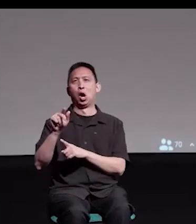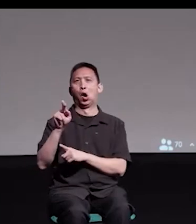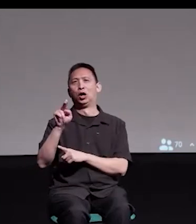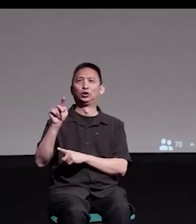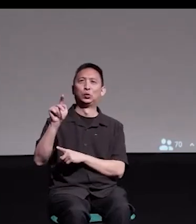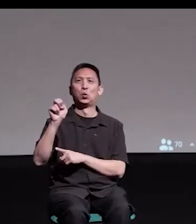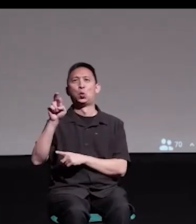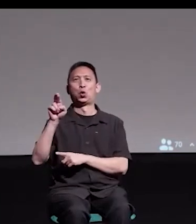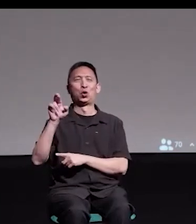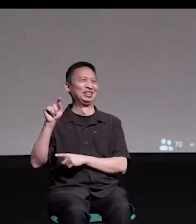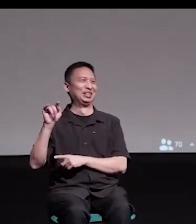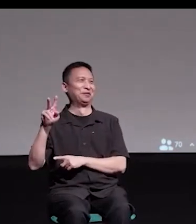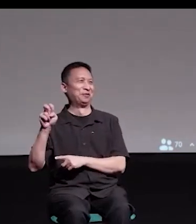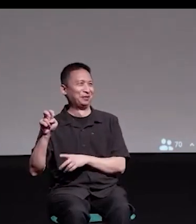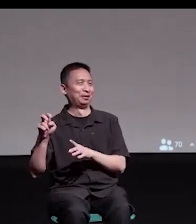And